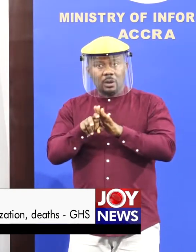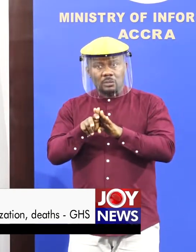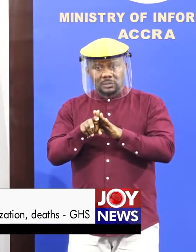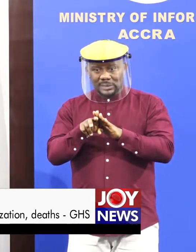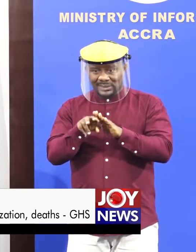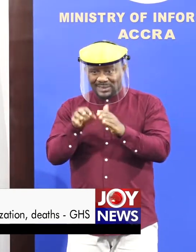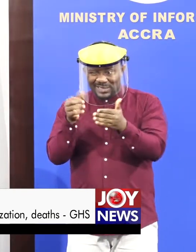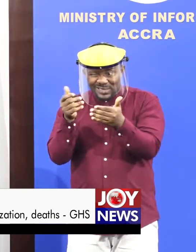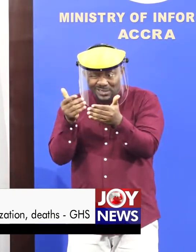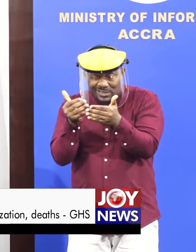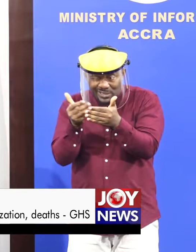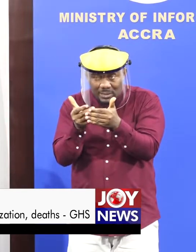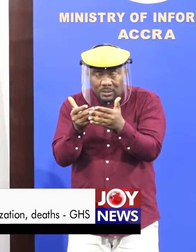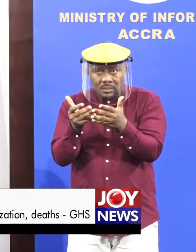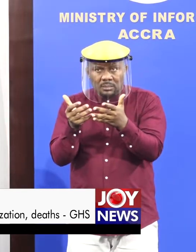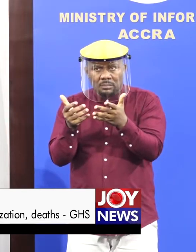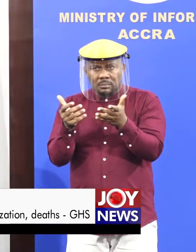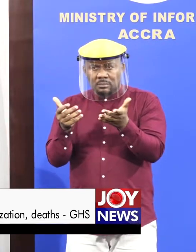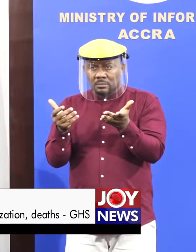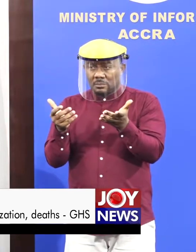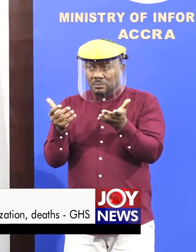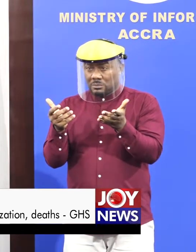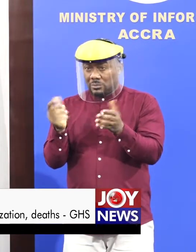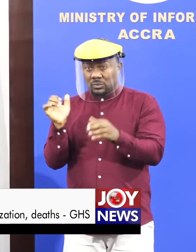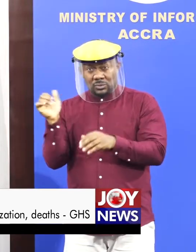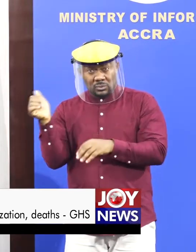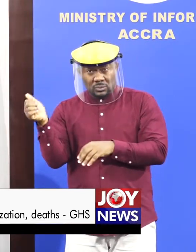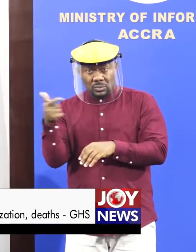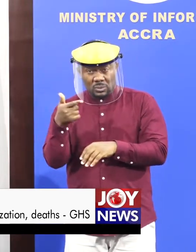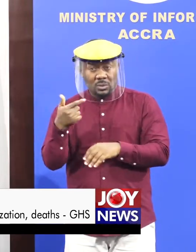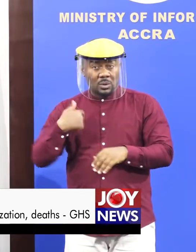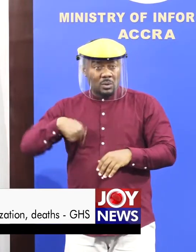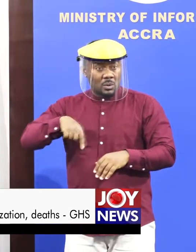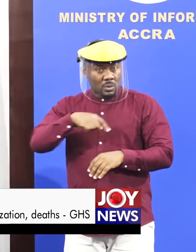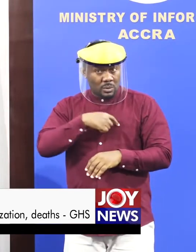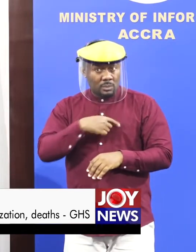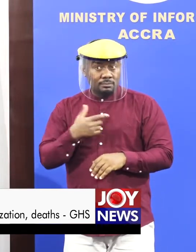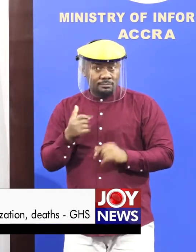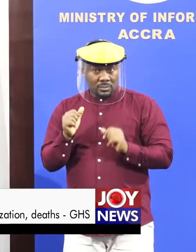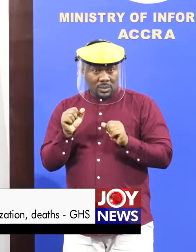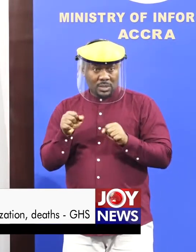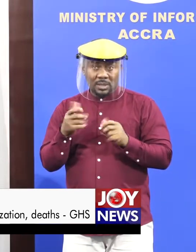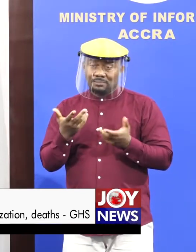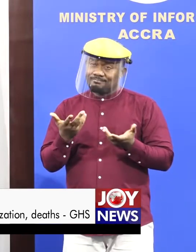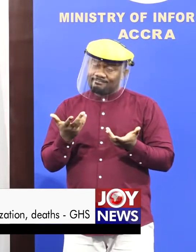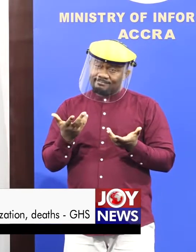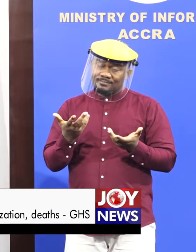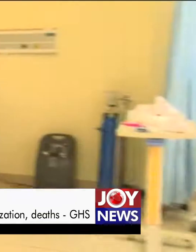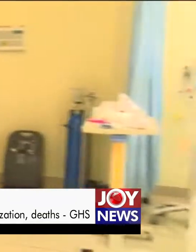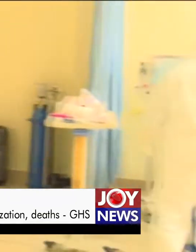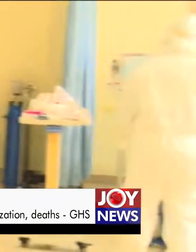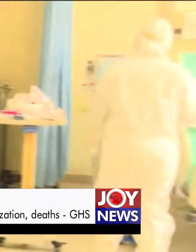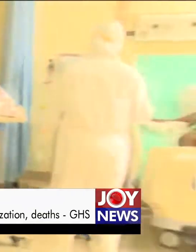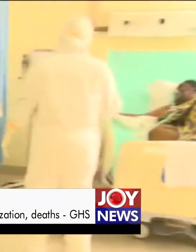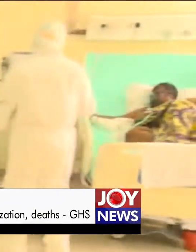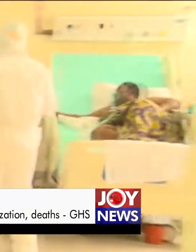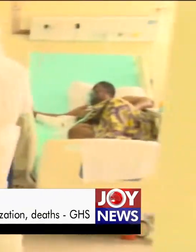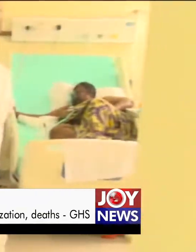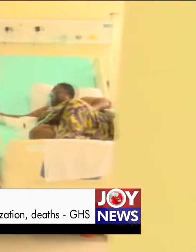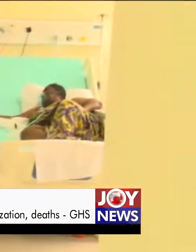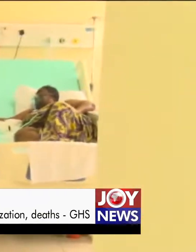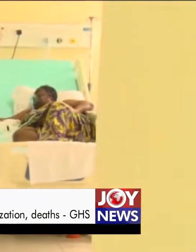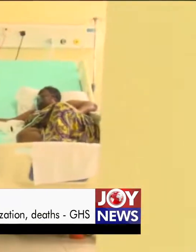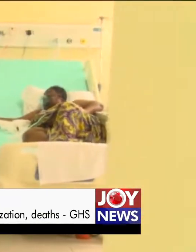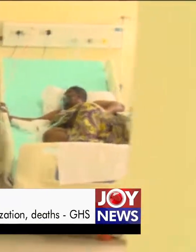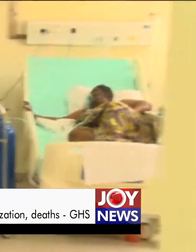work, and we all of us, not just the health sector, including the people, will be able to avert this by applying the protocols. Also at the presser